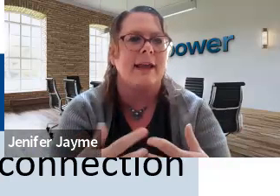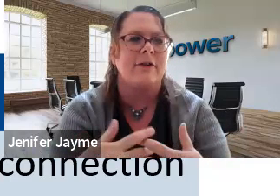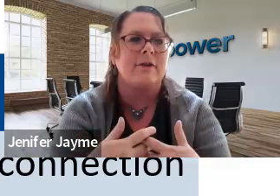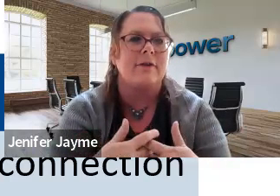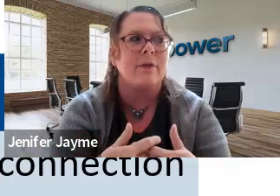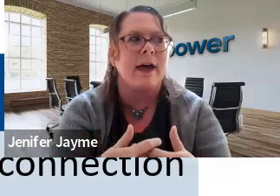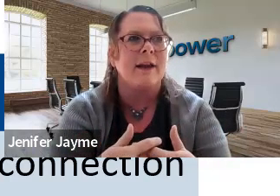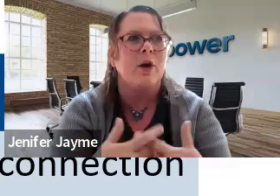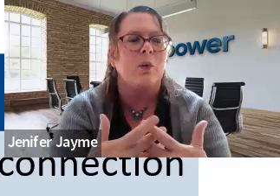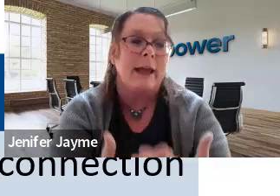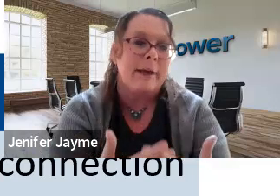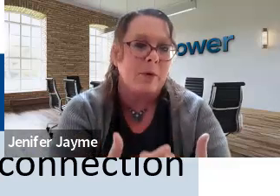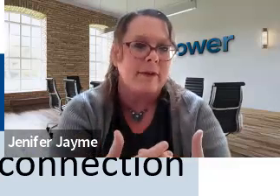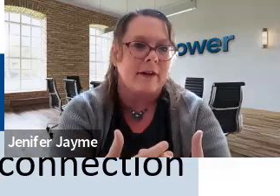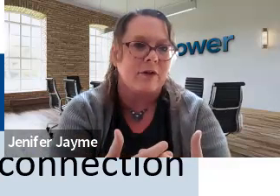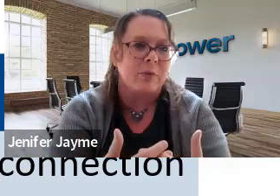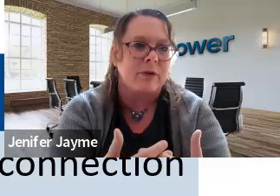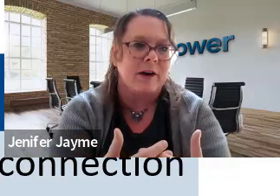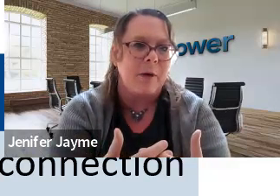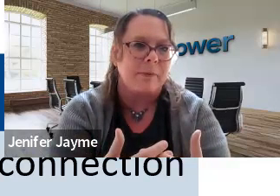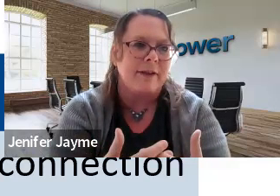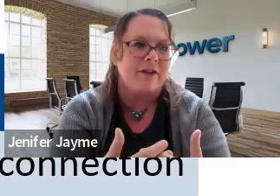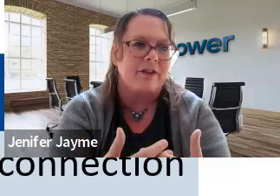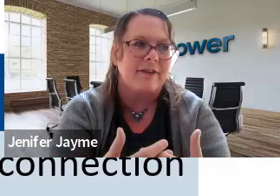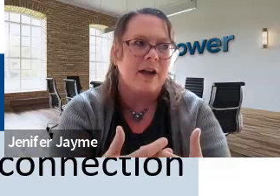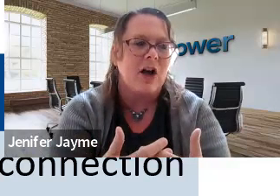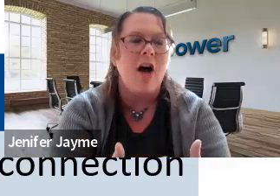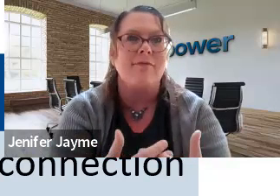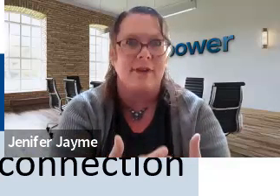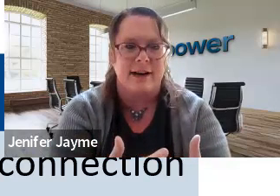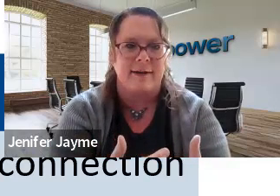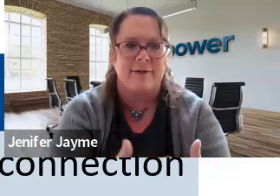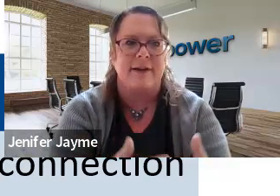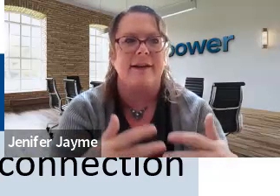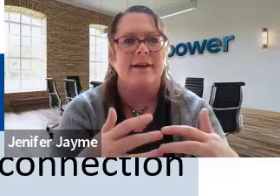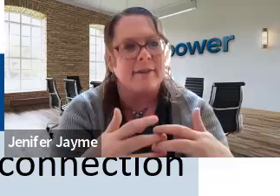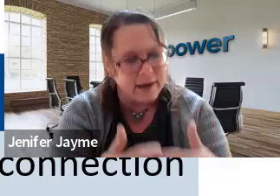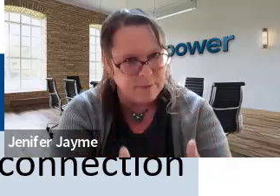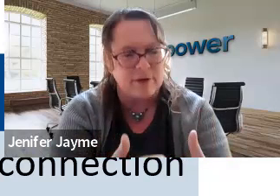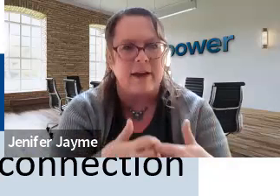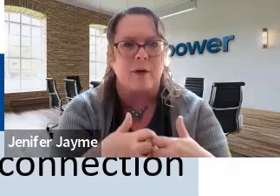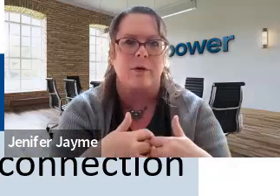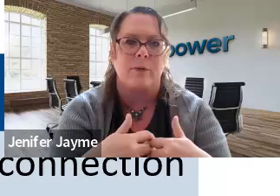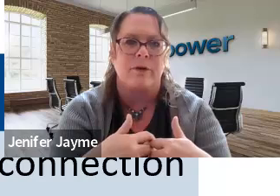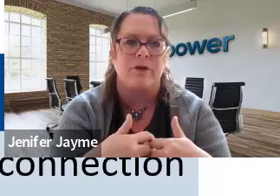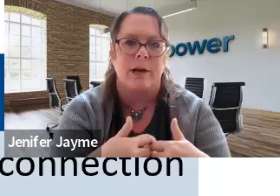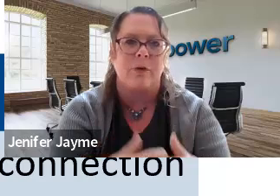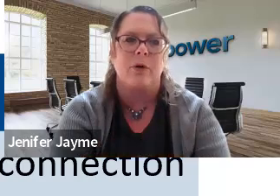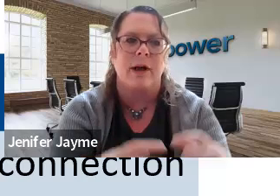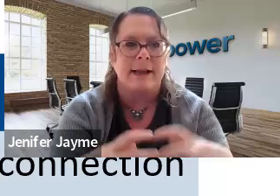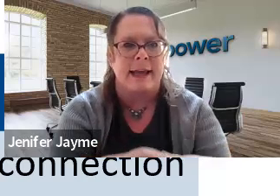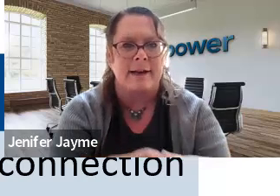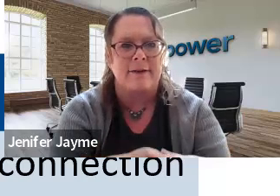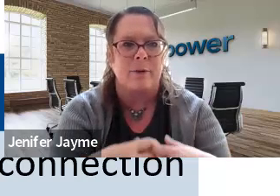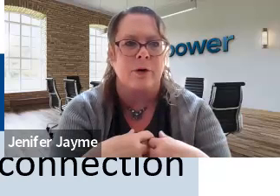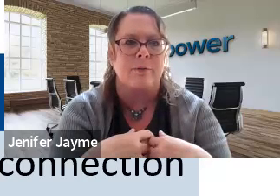and navigation so that we get more of these underrepresented populations confident enough to sign up for a tech workforce training